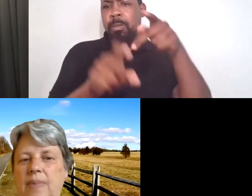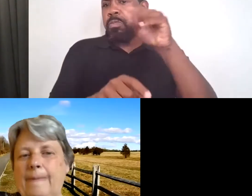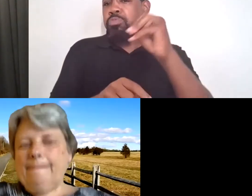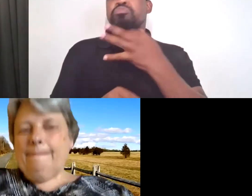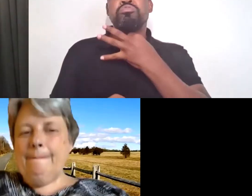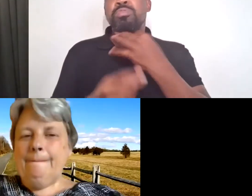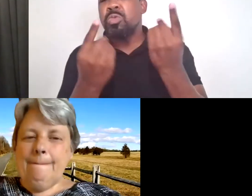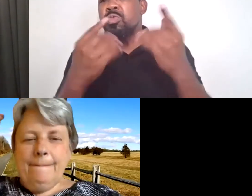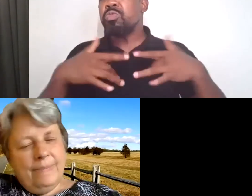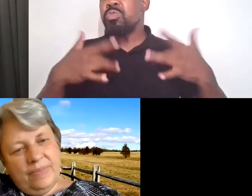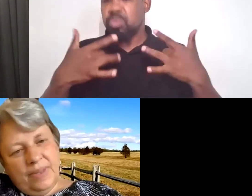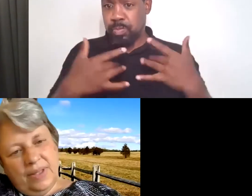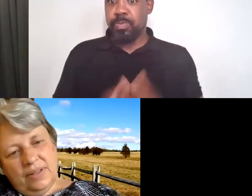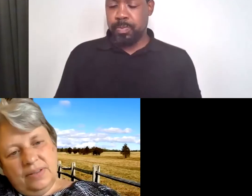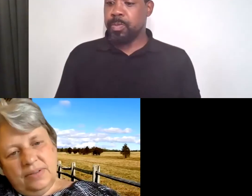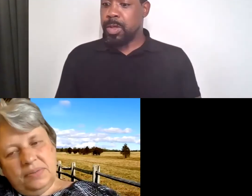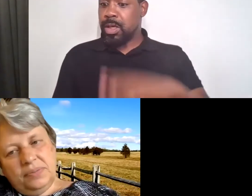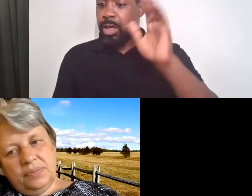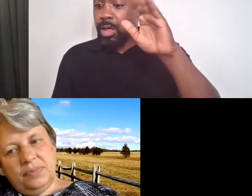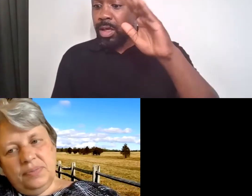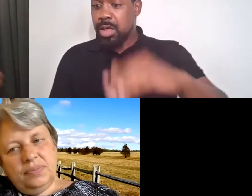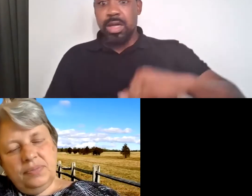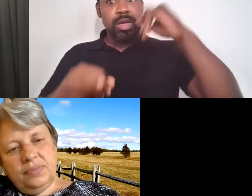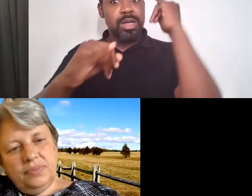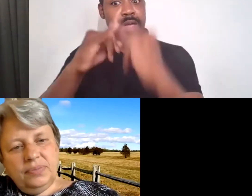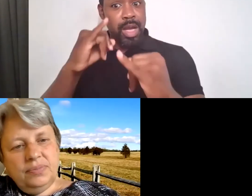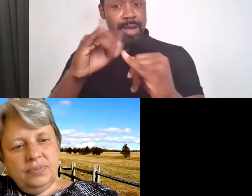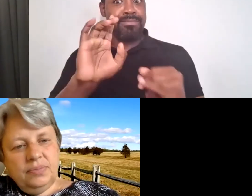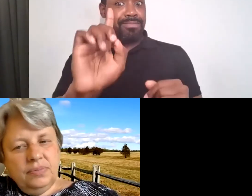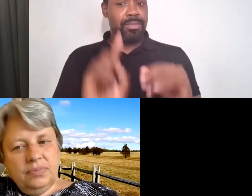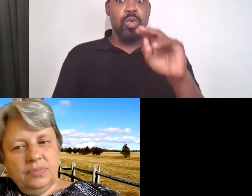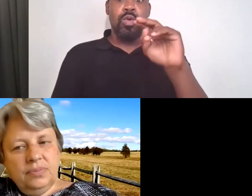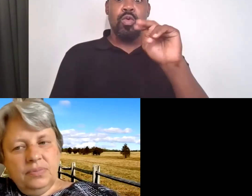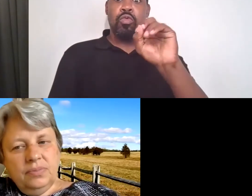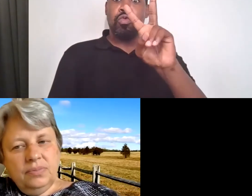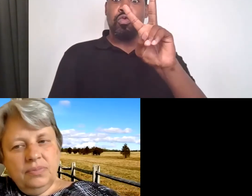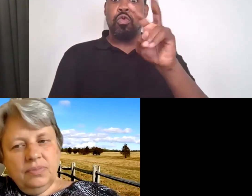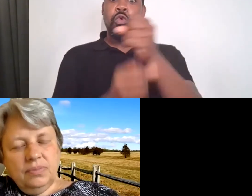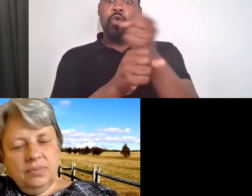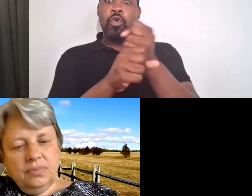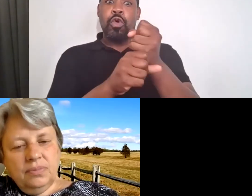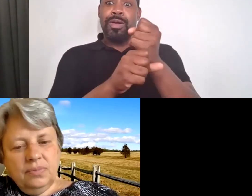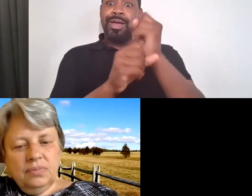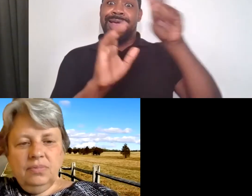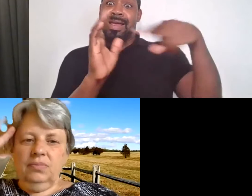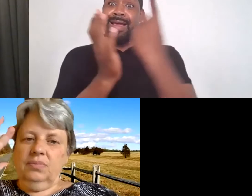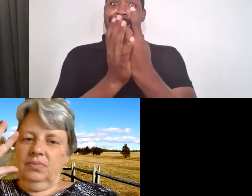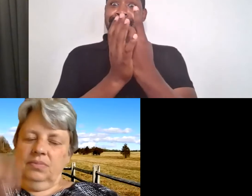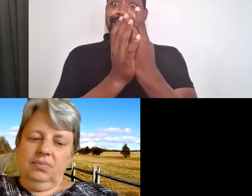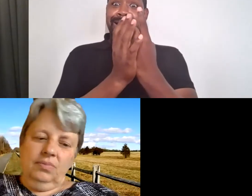both for the September Deaf Awareness and Emergency Preparedness and also for the coffee hour. One moment, I just wanted to say in November for the coffee